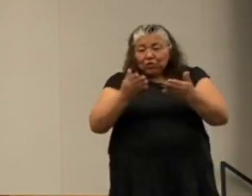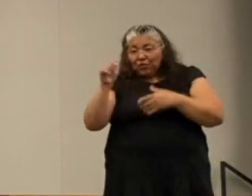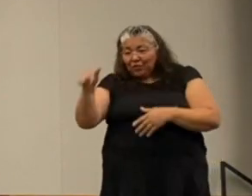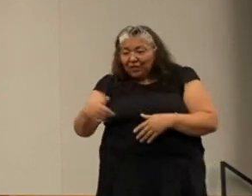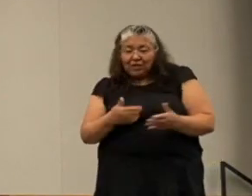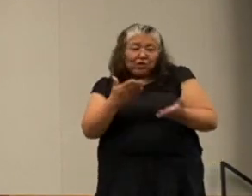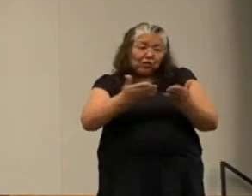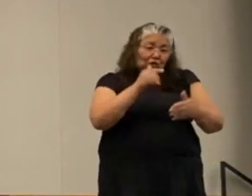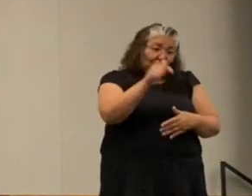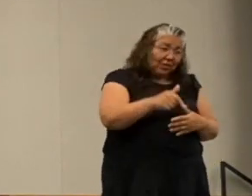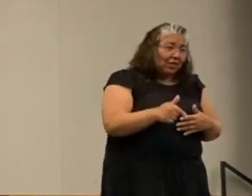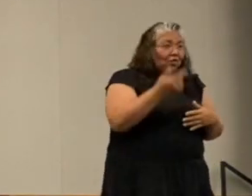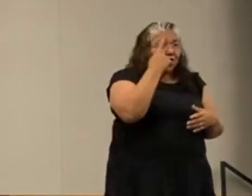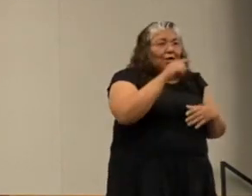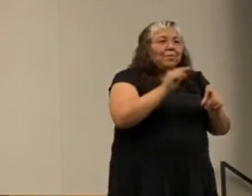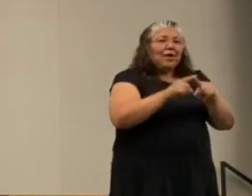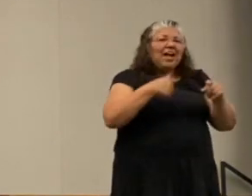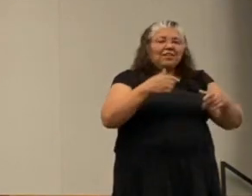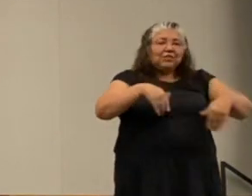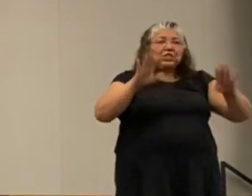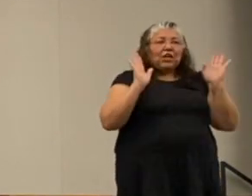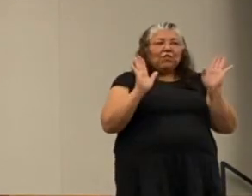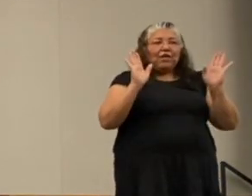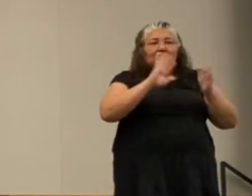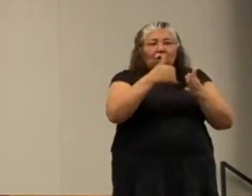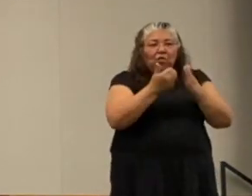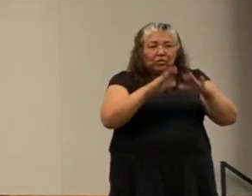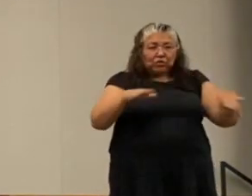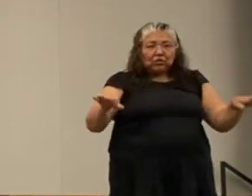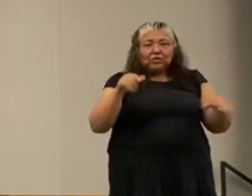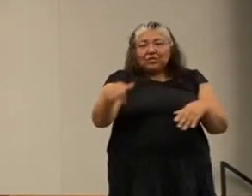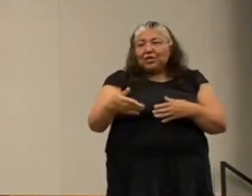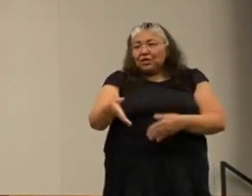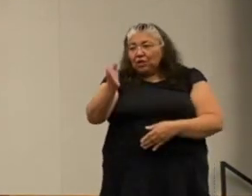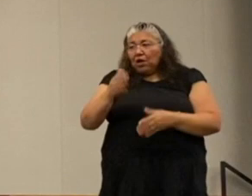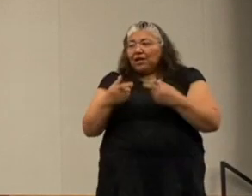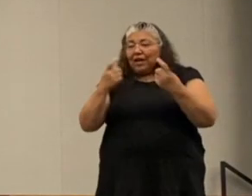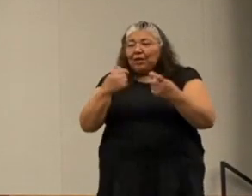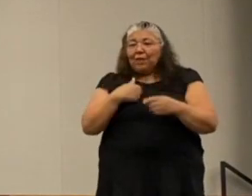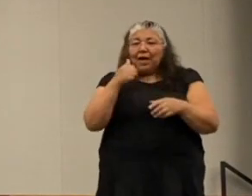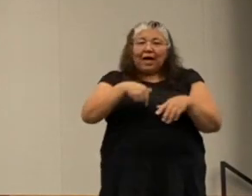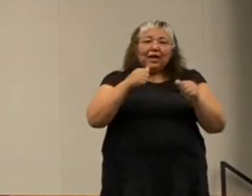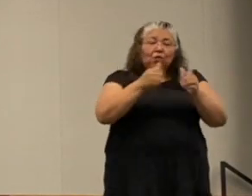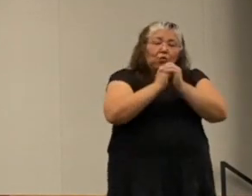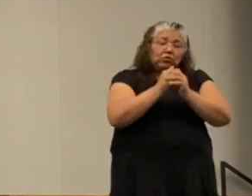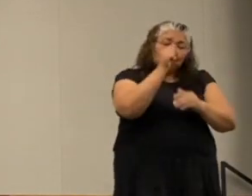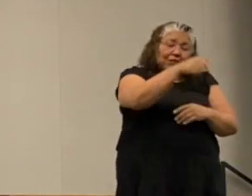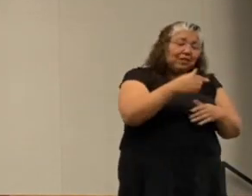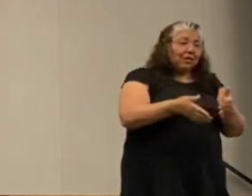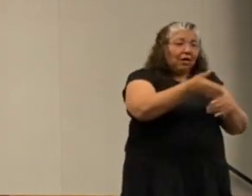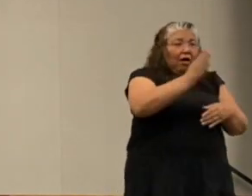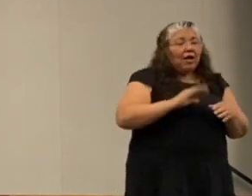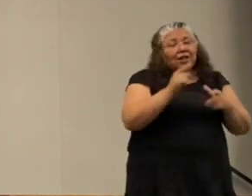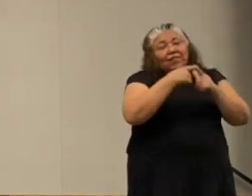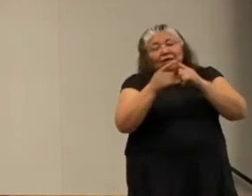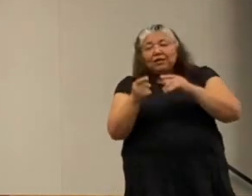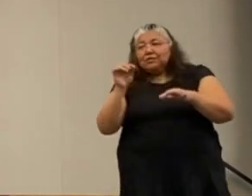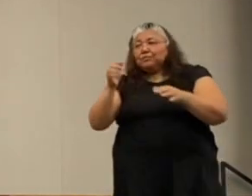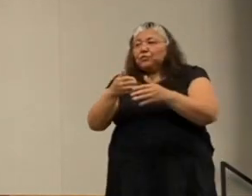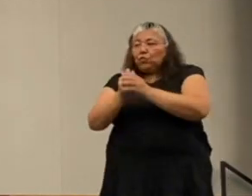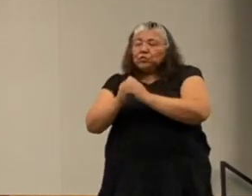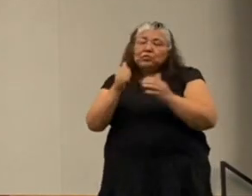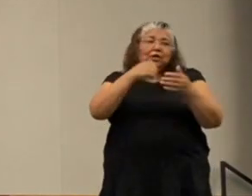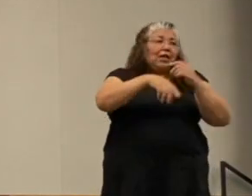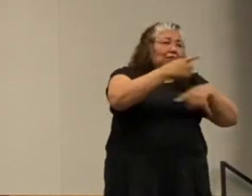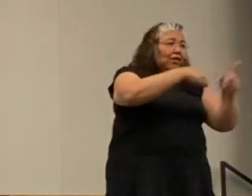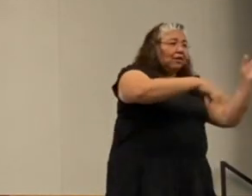reproductive. I've got to serve this god, but I've got to sacrifice all the children that this god gave me so that I can worship this god. And this god wants me to worship that